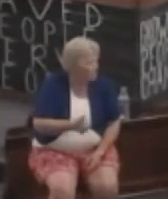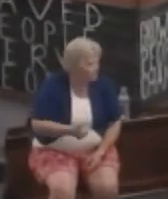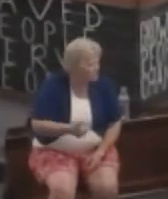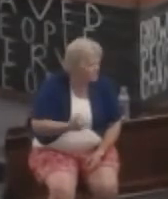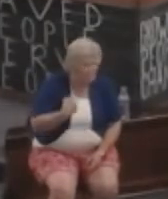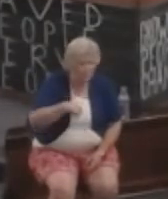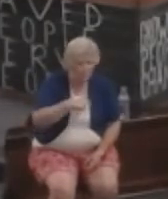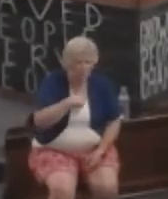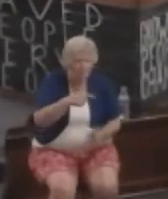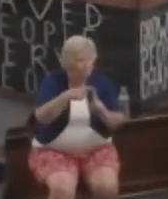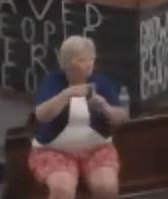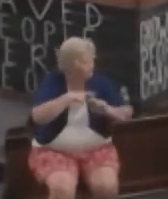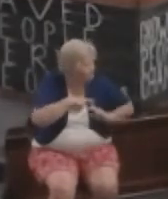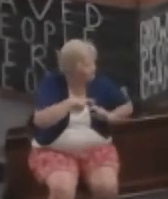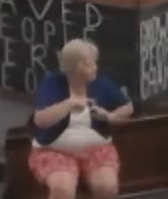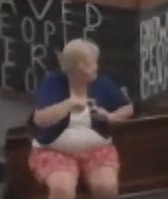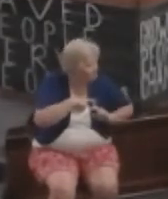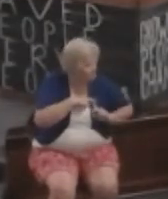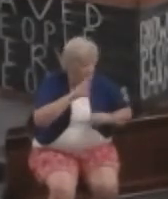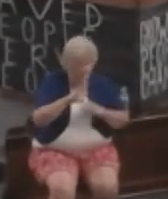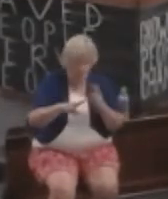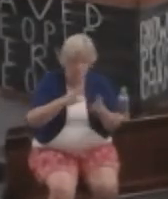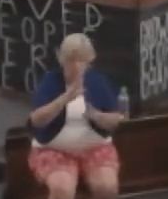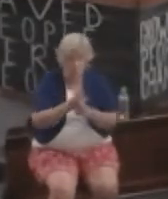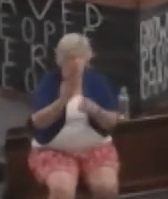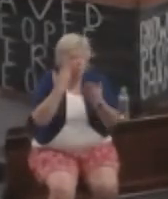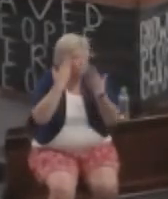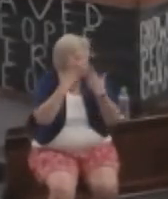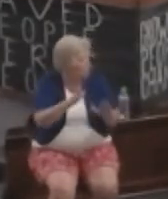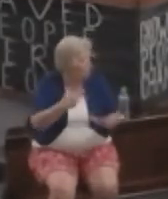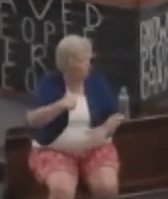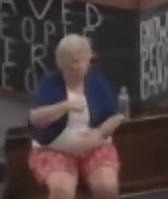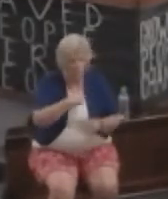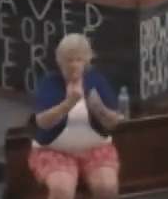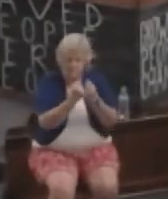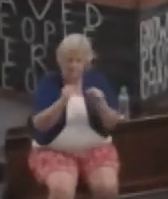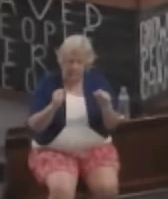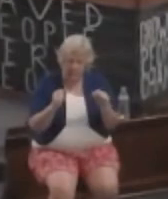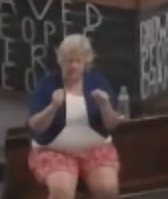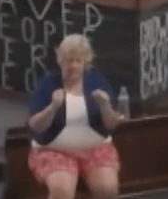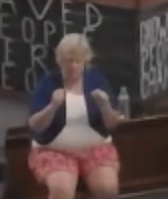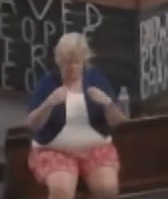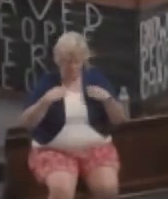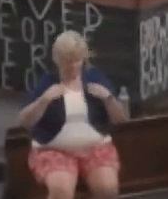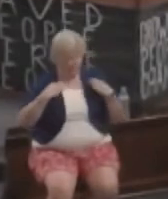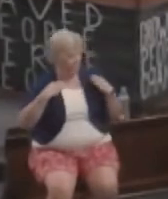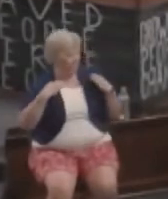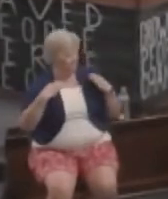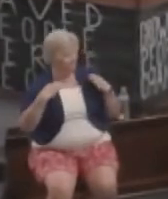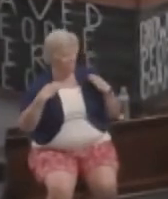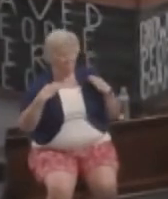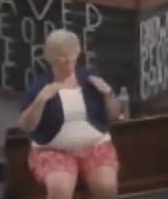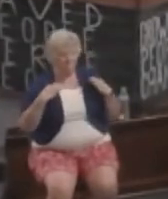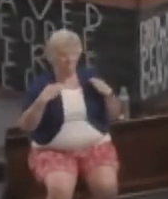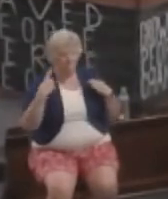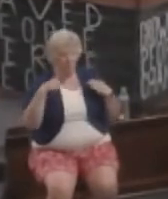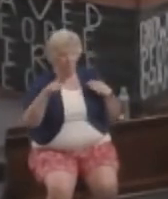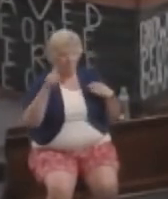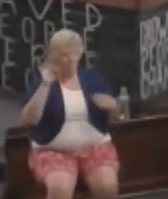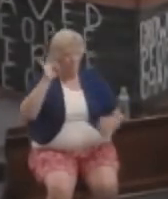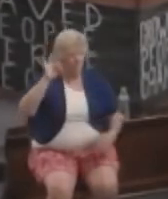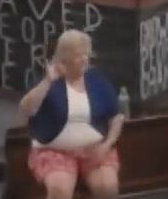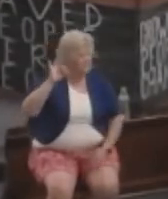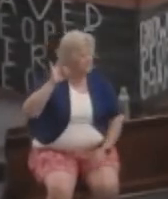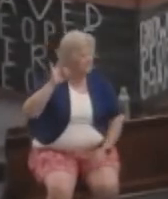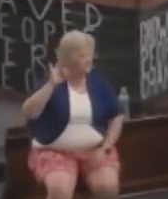The world often does not even know that we are saved. I don't normally wear a t-shirt to preach in. I mean, obviously I